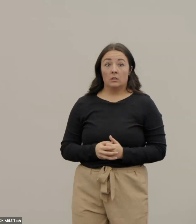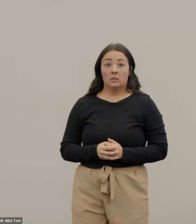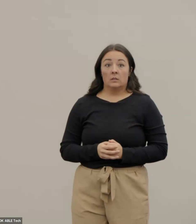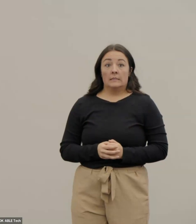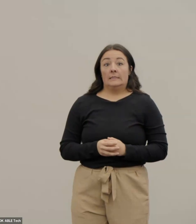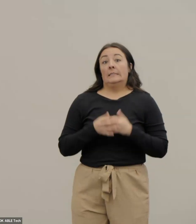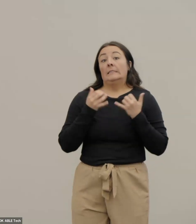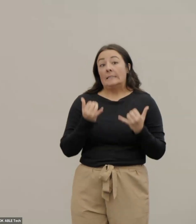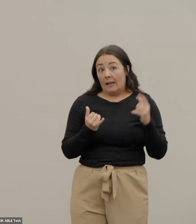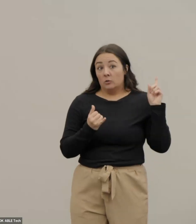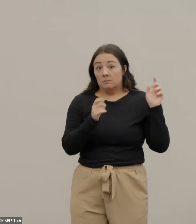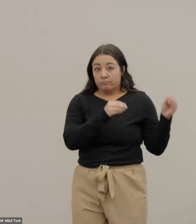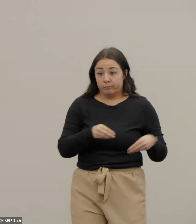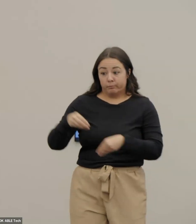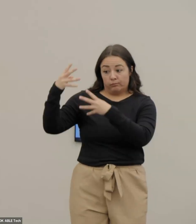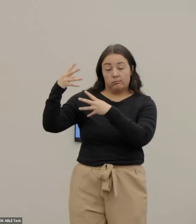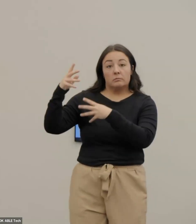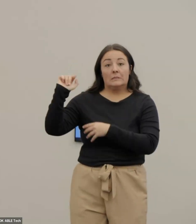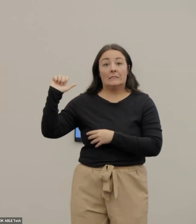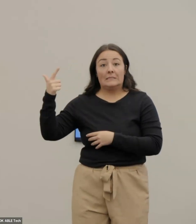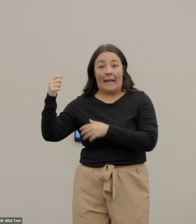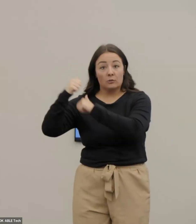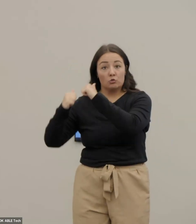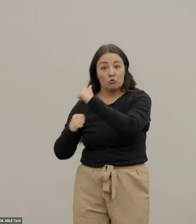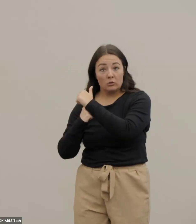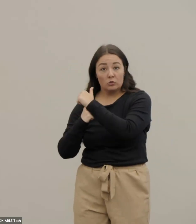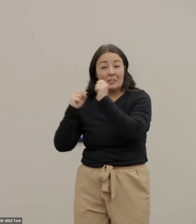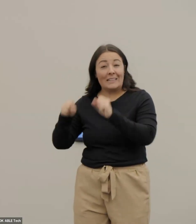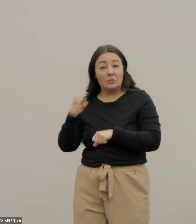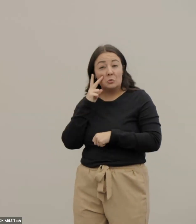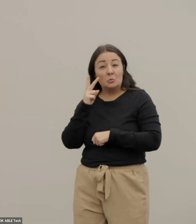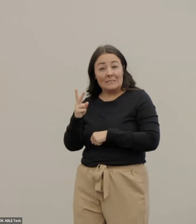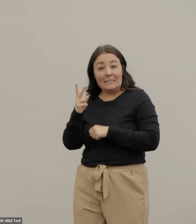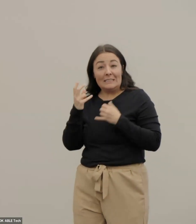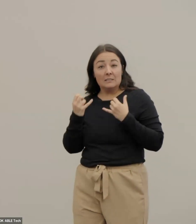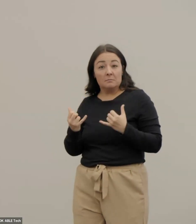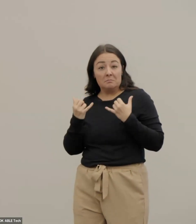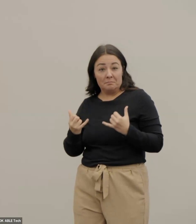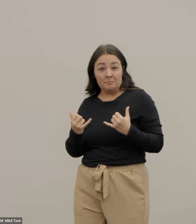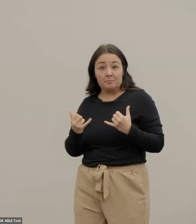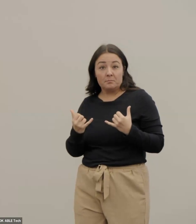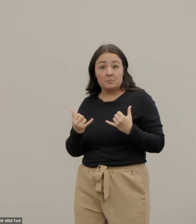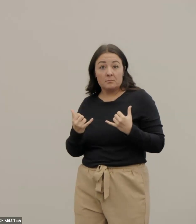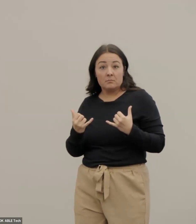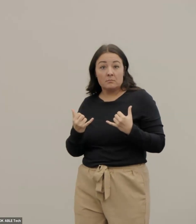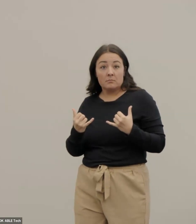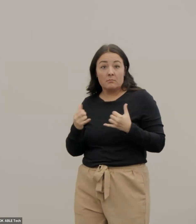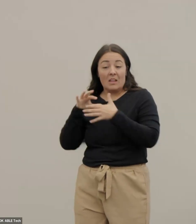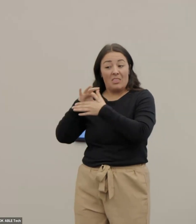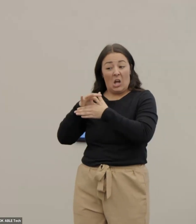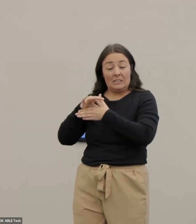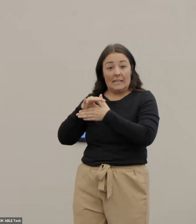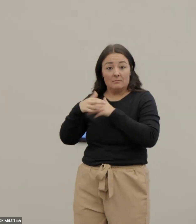is that now when we look at our tag structure, can you guys see that now this content is tagged